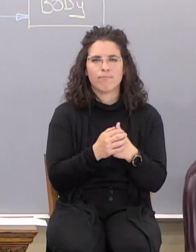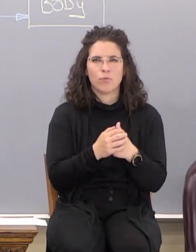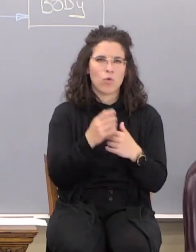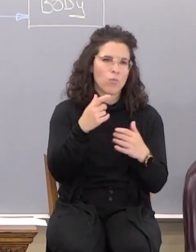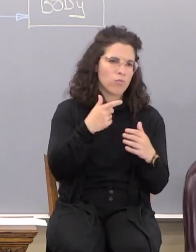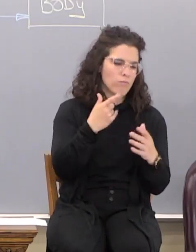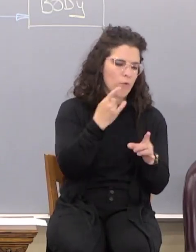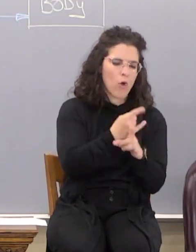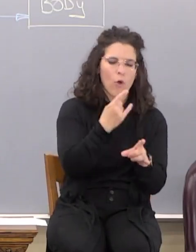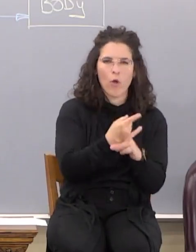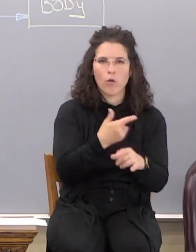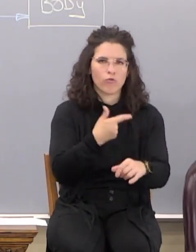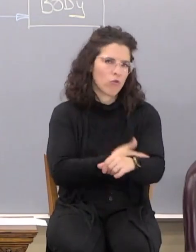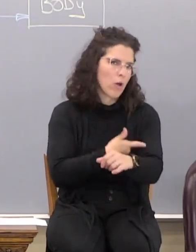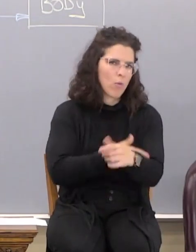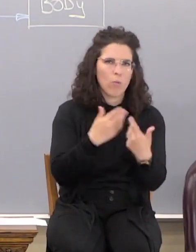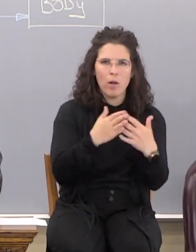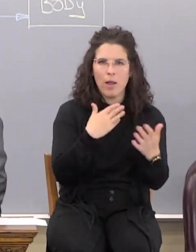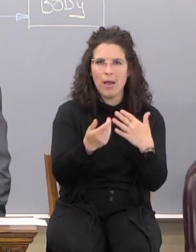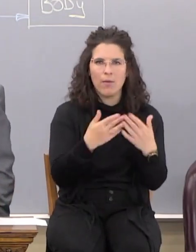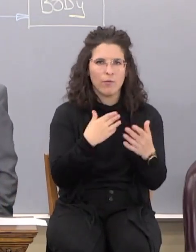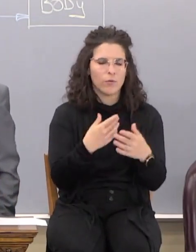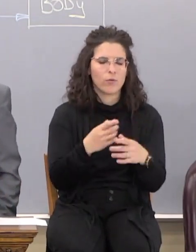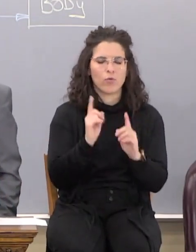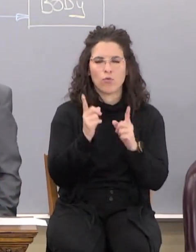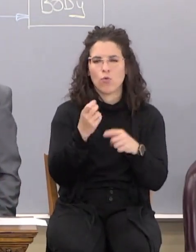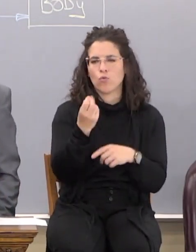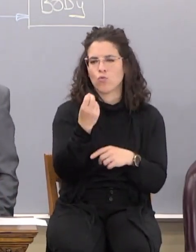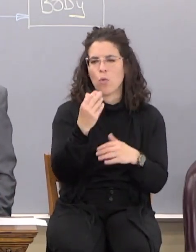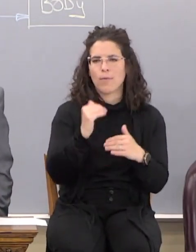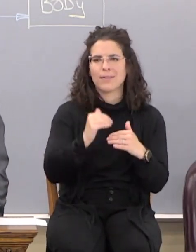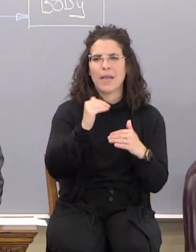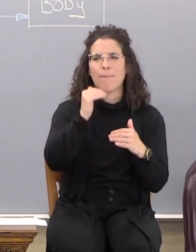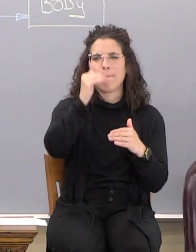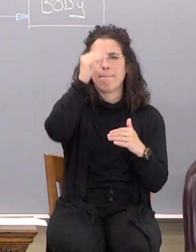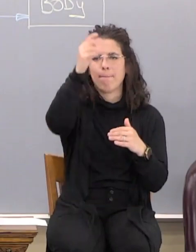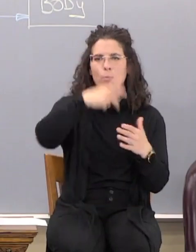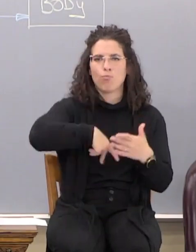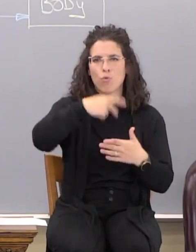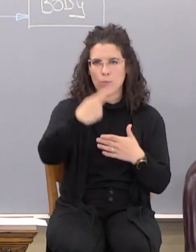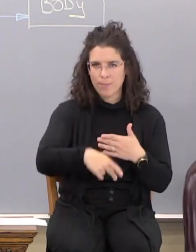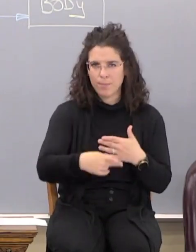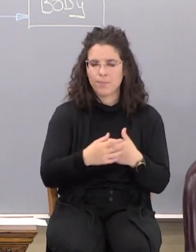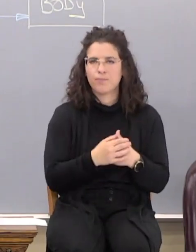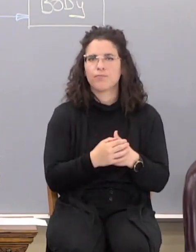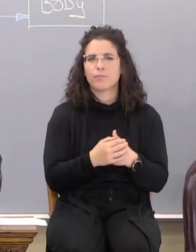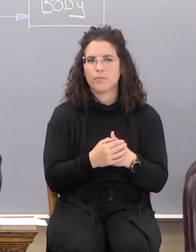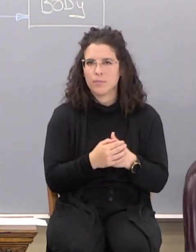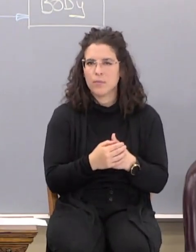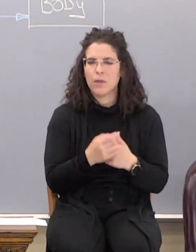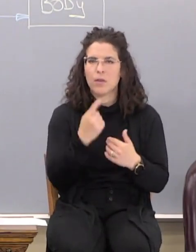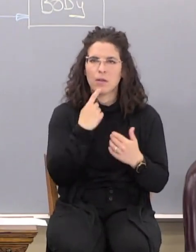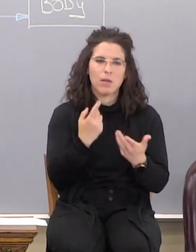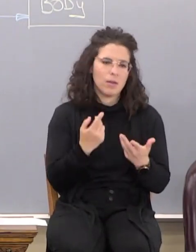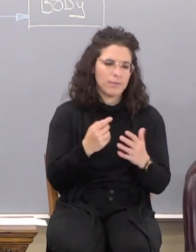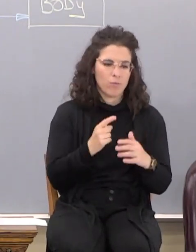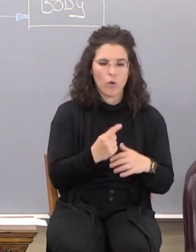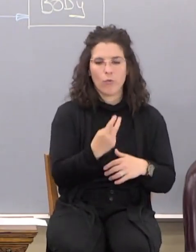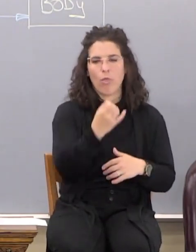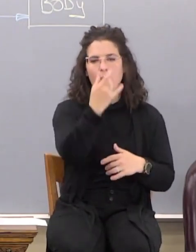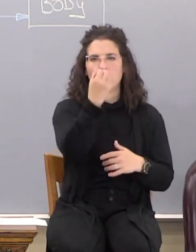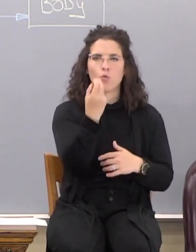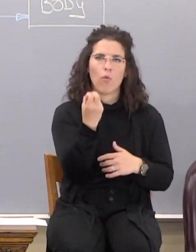And, you know, you go to 12-step programs, you go to all the, and you say, well, they got all these